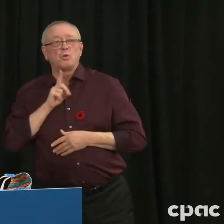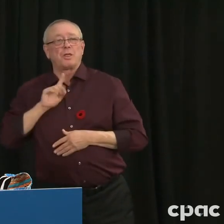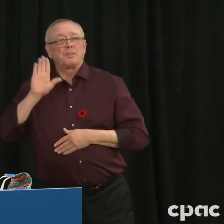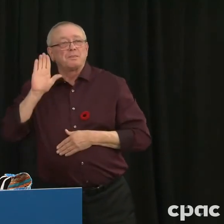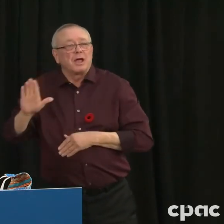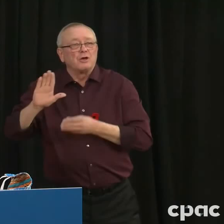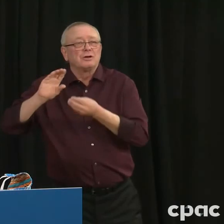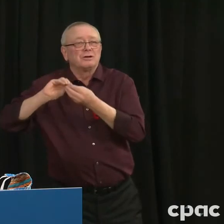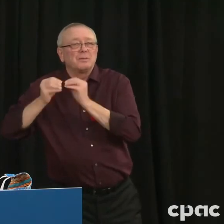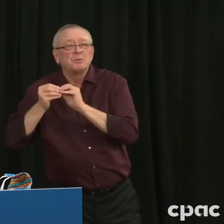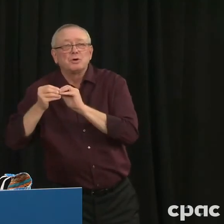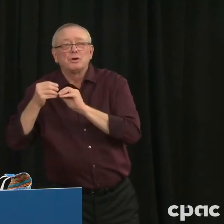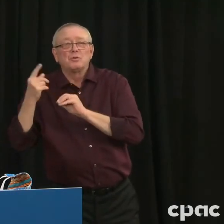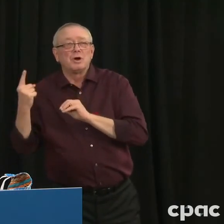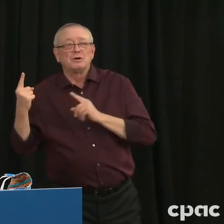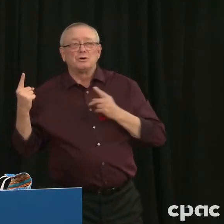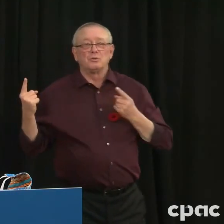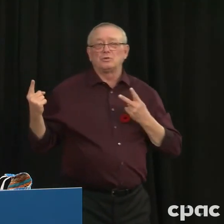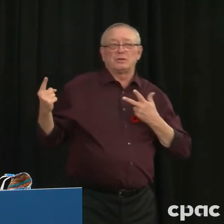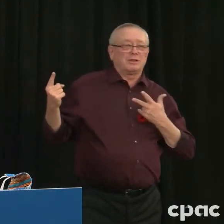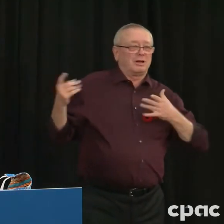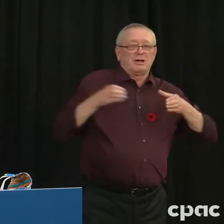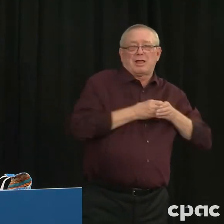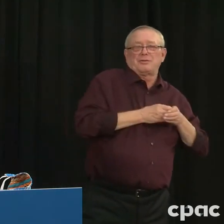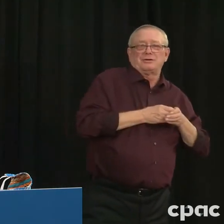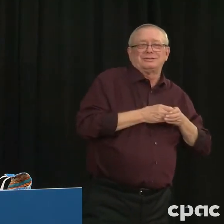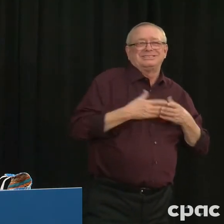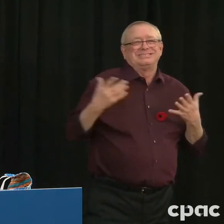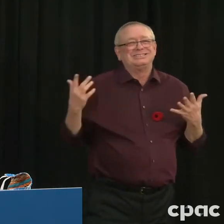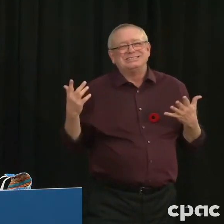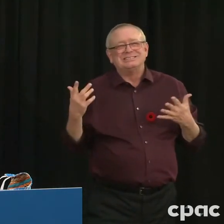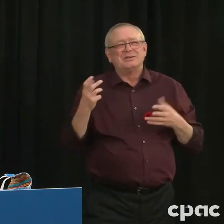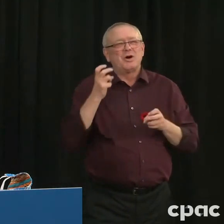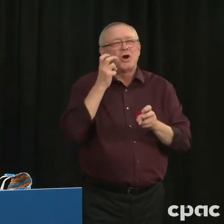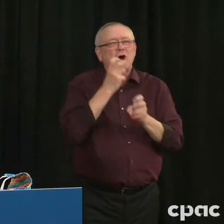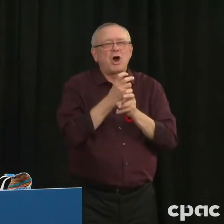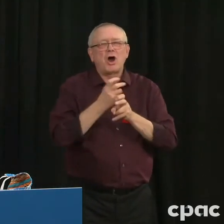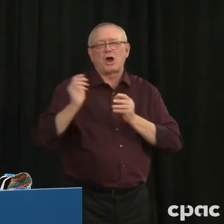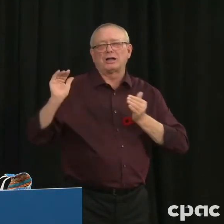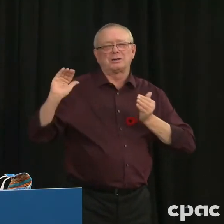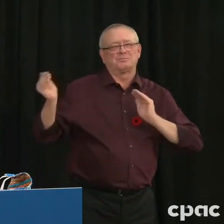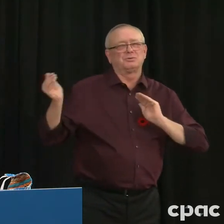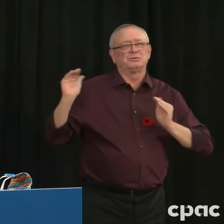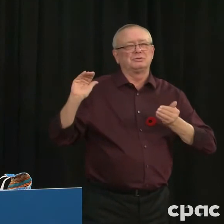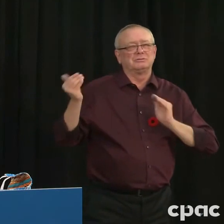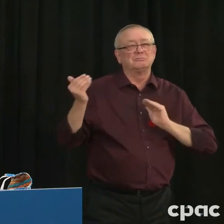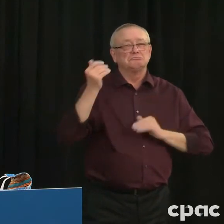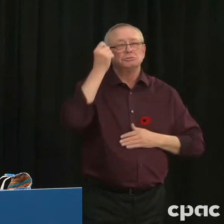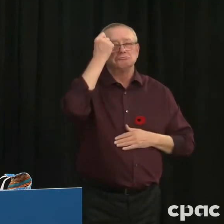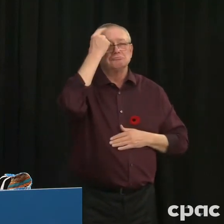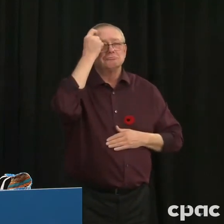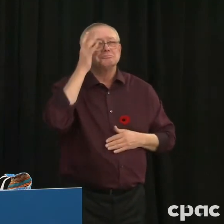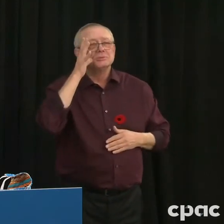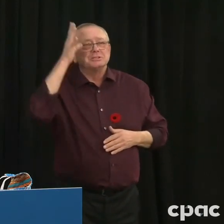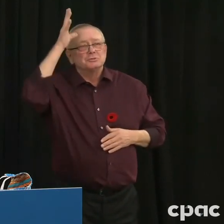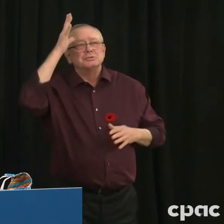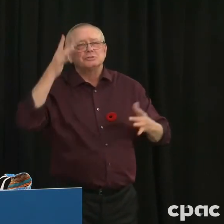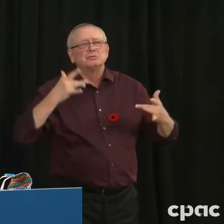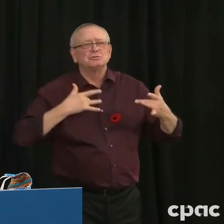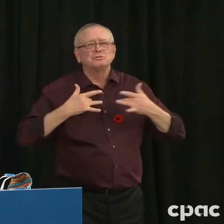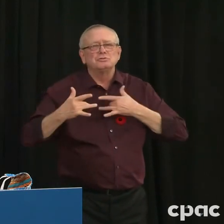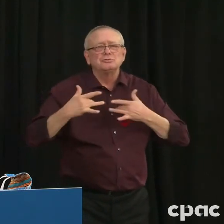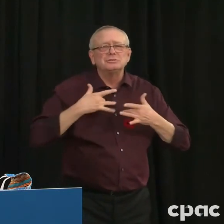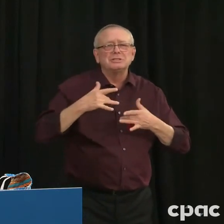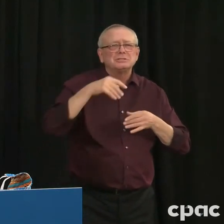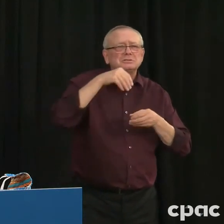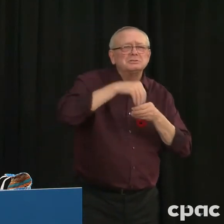parents are interested in knowing where there has been in-school transmission, and we have been working over the last many months to